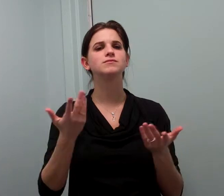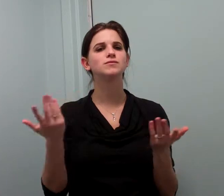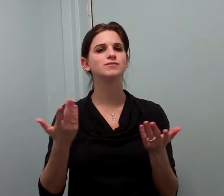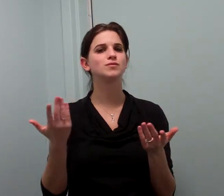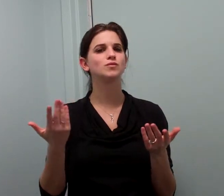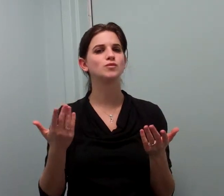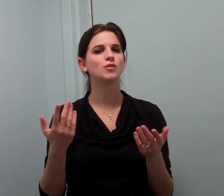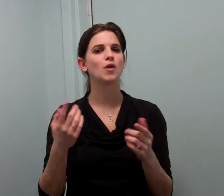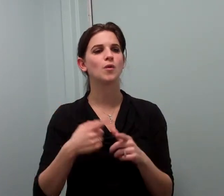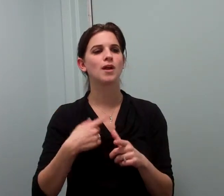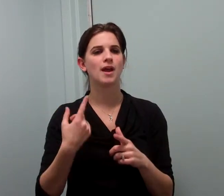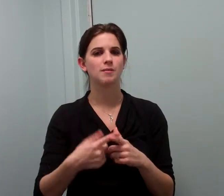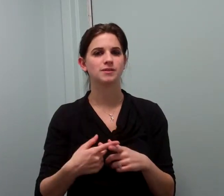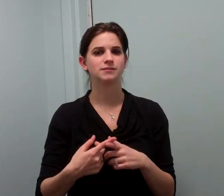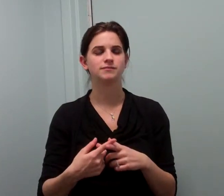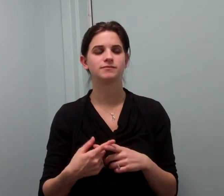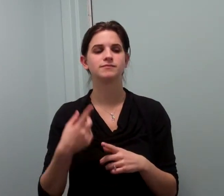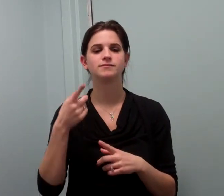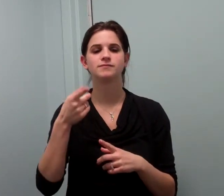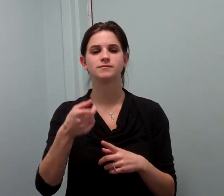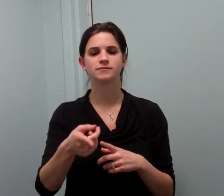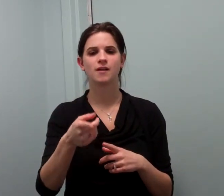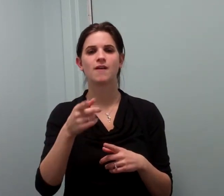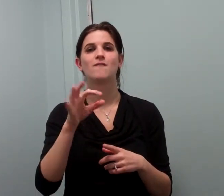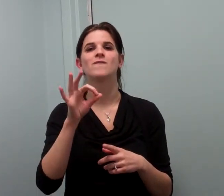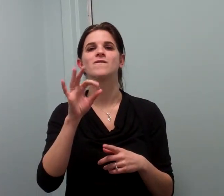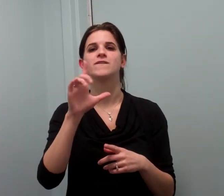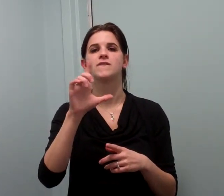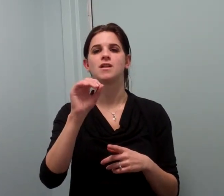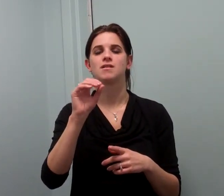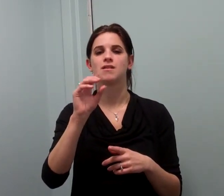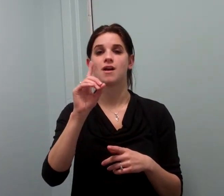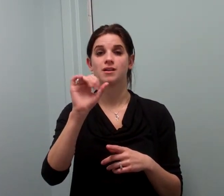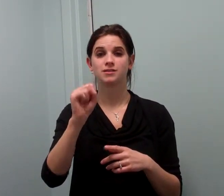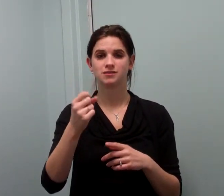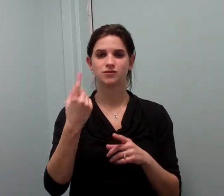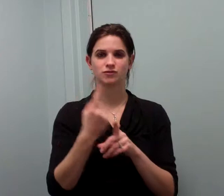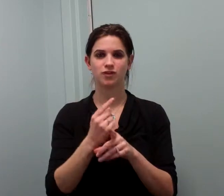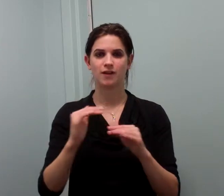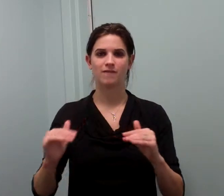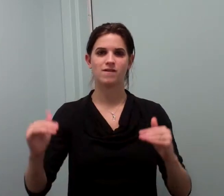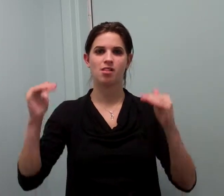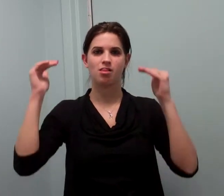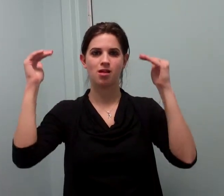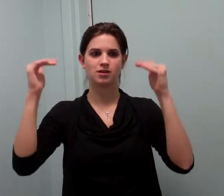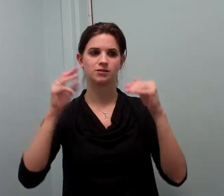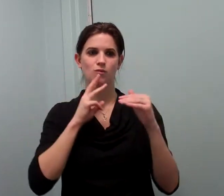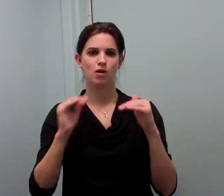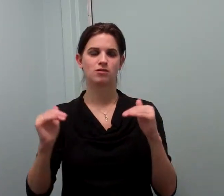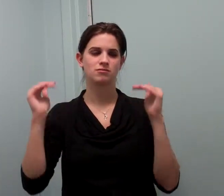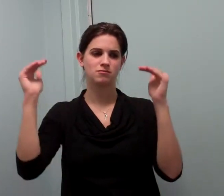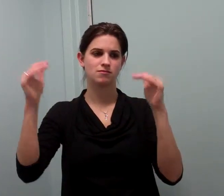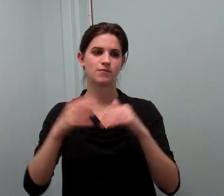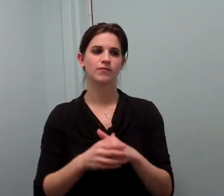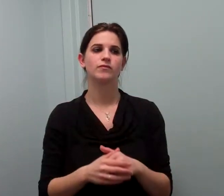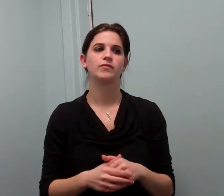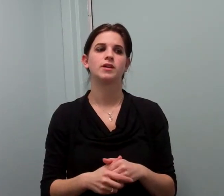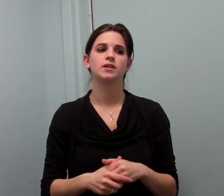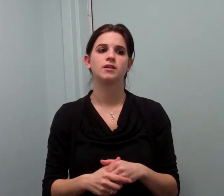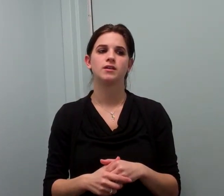Floods. The water can't go on the ground, it's got to run up on top, and usually run downhill. It's like the video we watched